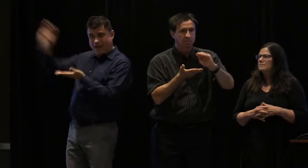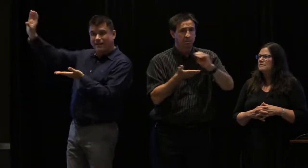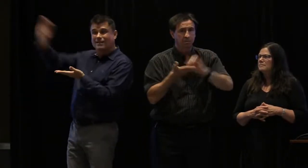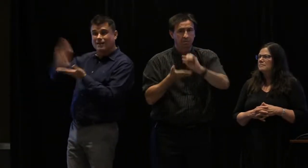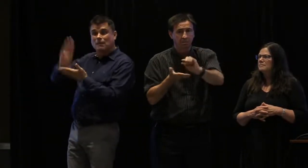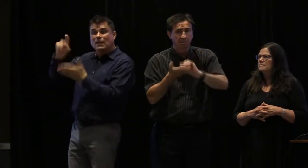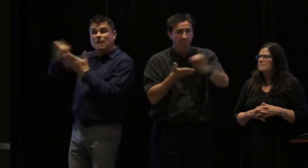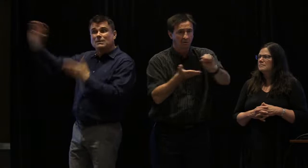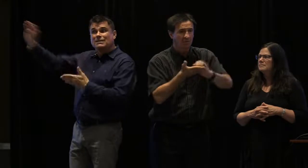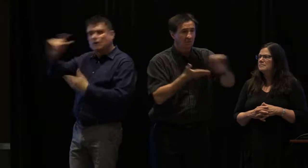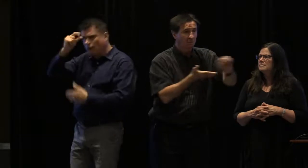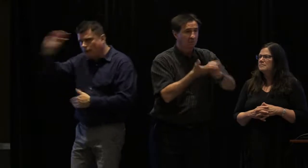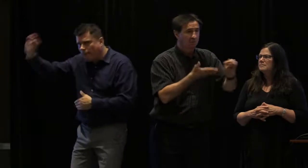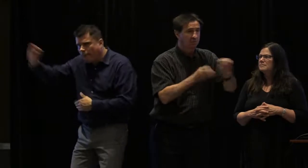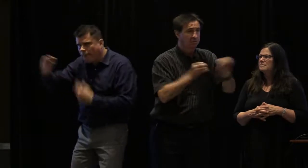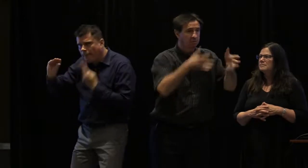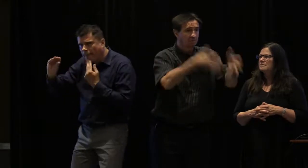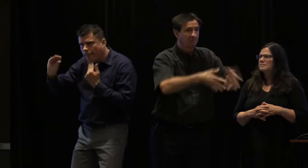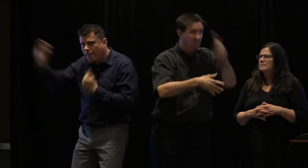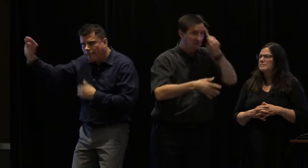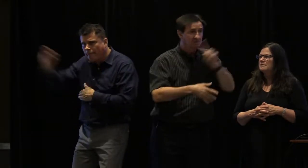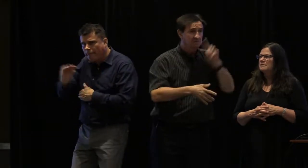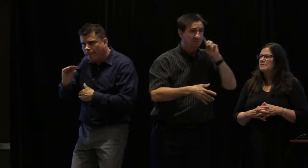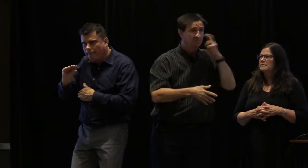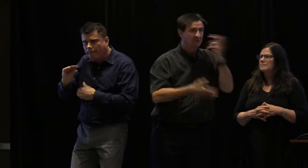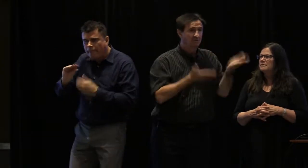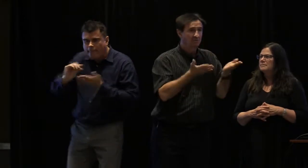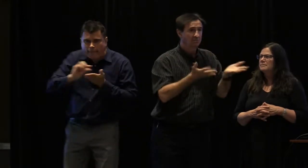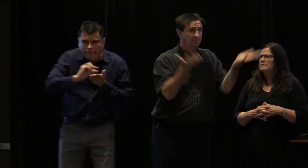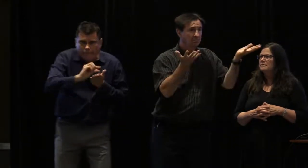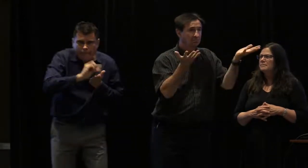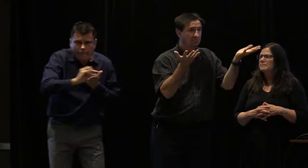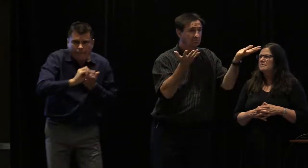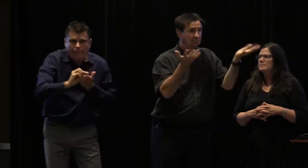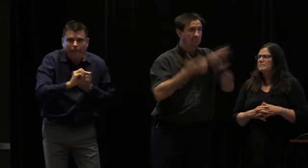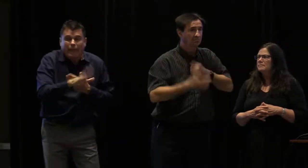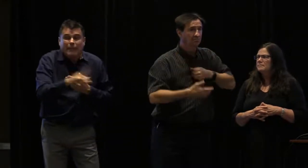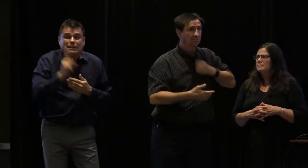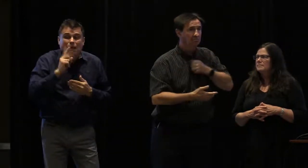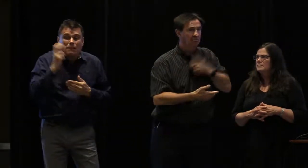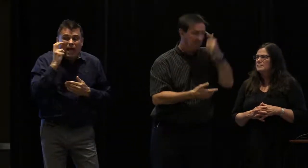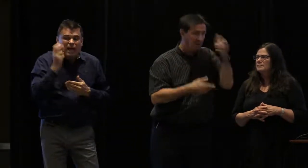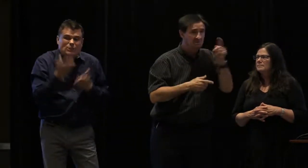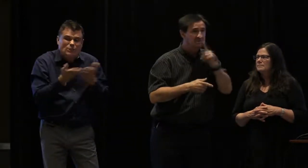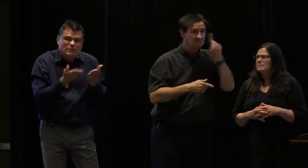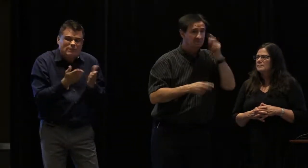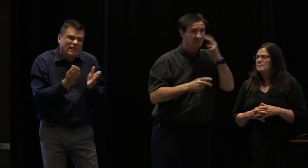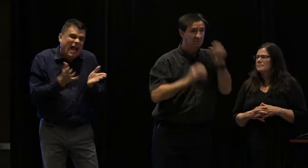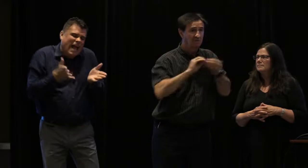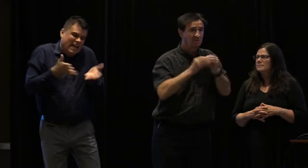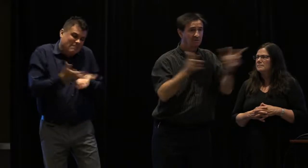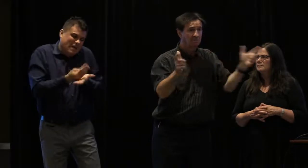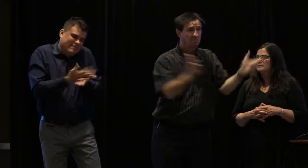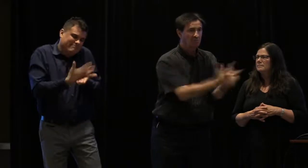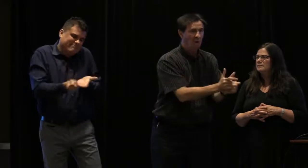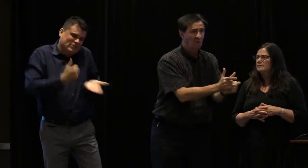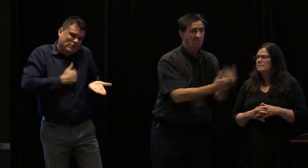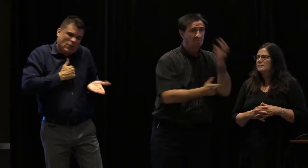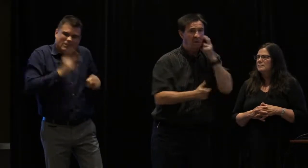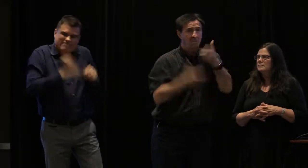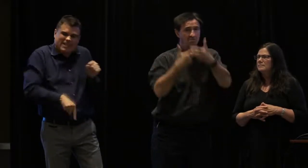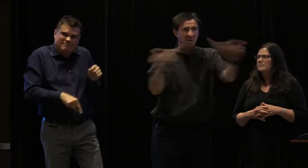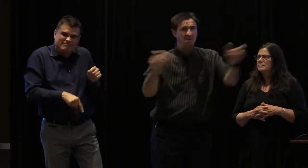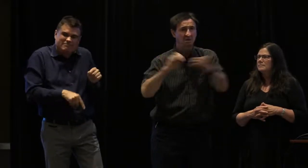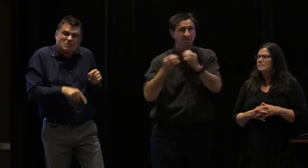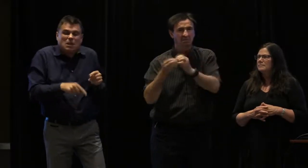CNIB. Unfortunately, the funding was really quite sparse for deafblind